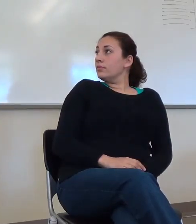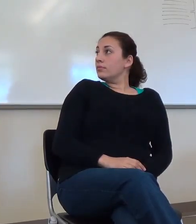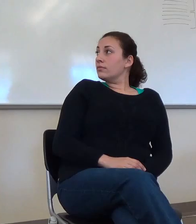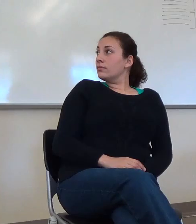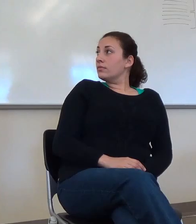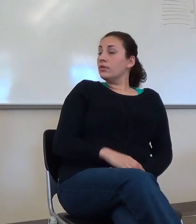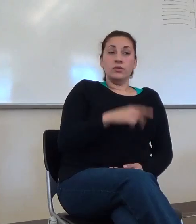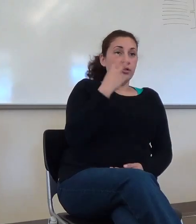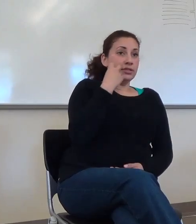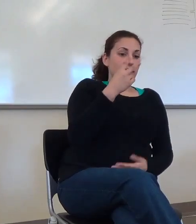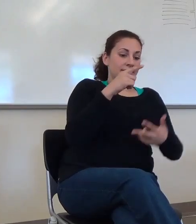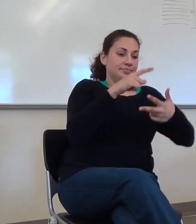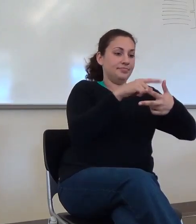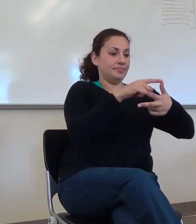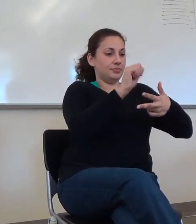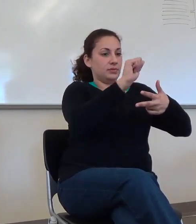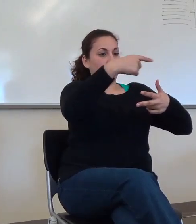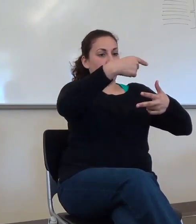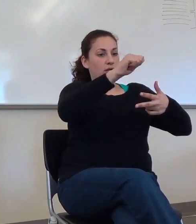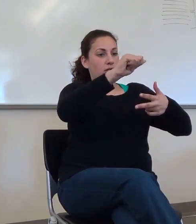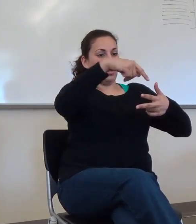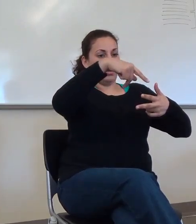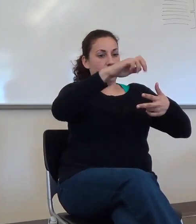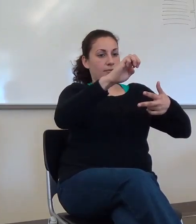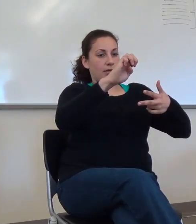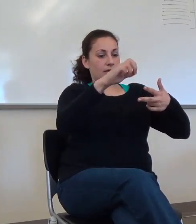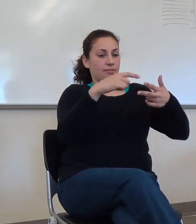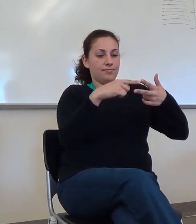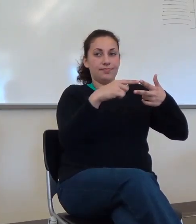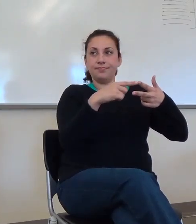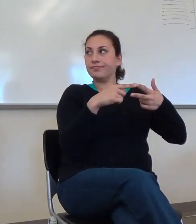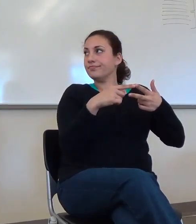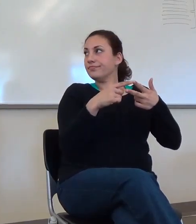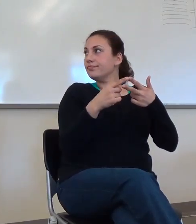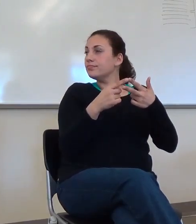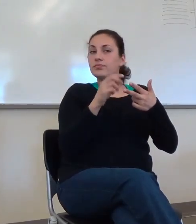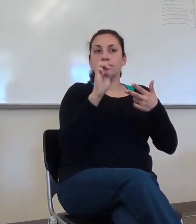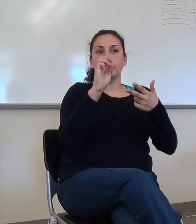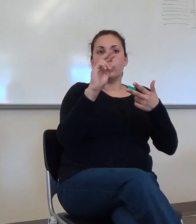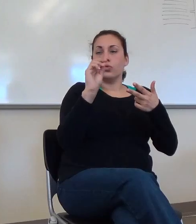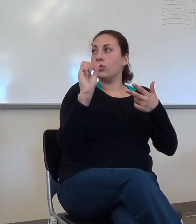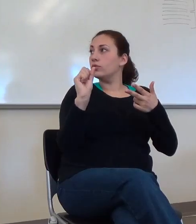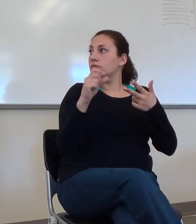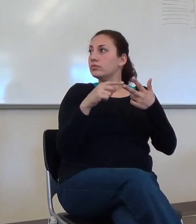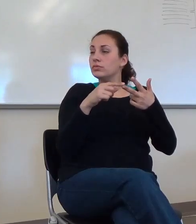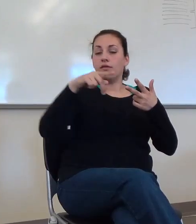agape, okay? So this is